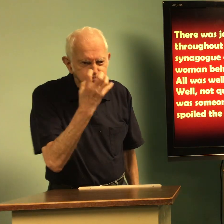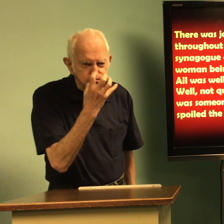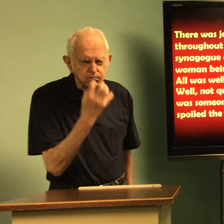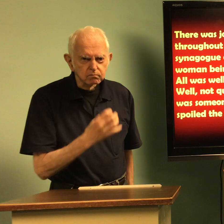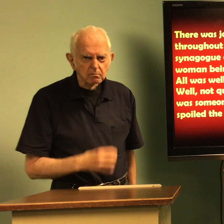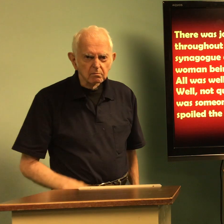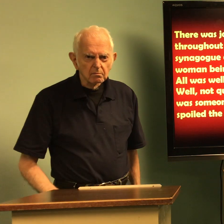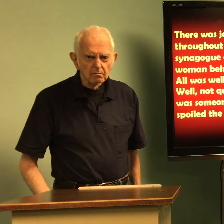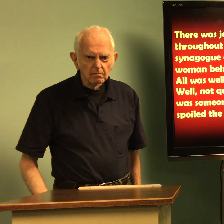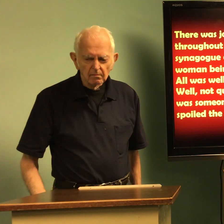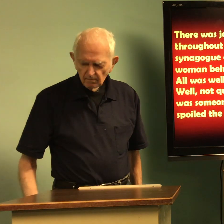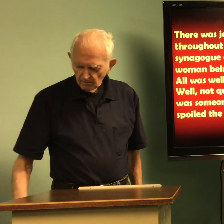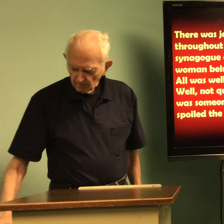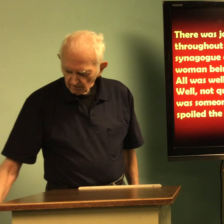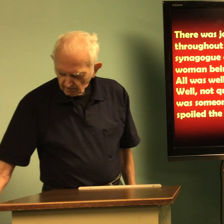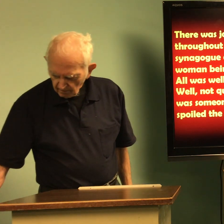It was gone. They were angry.